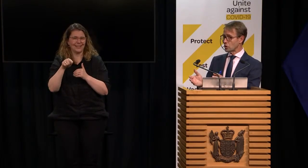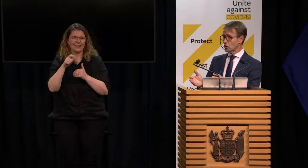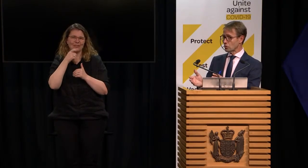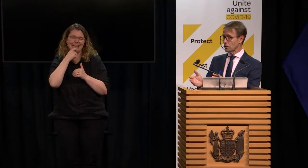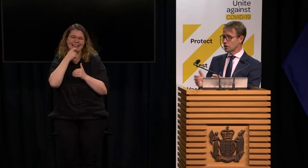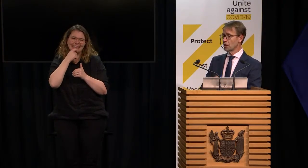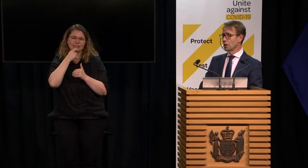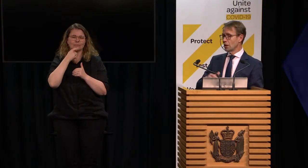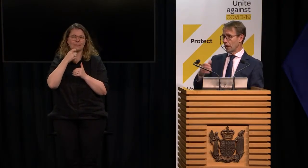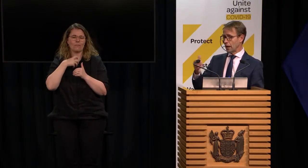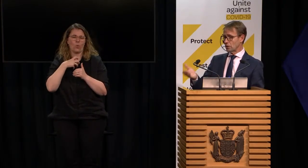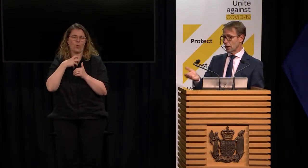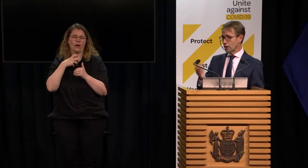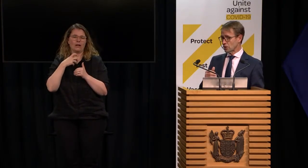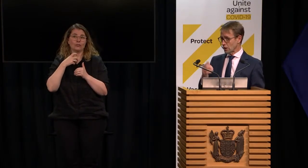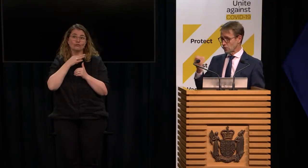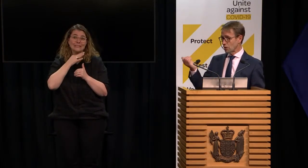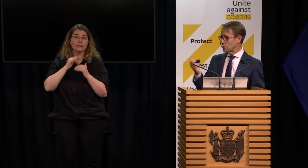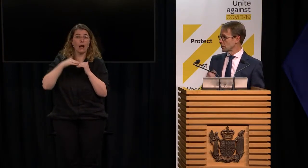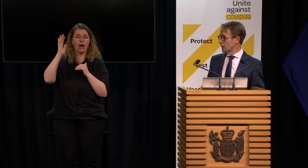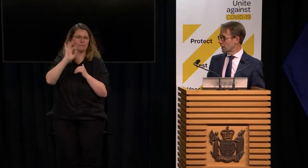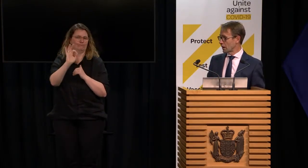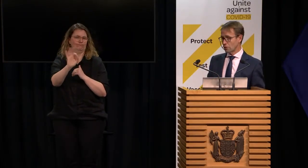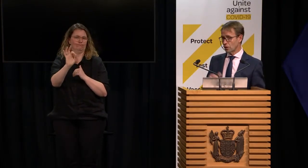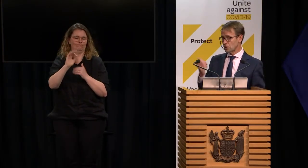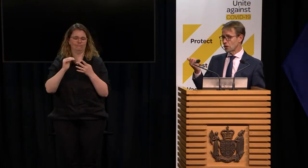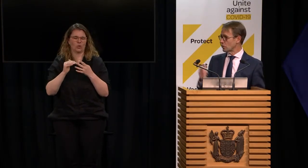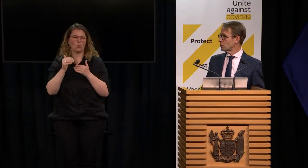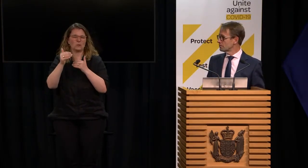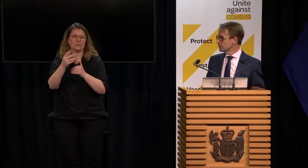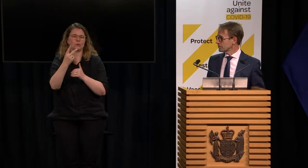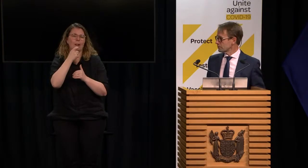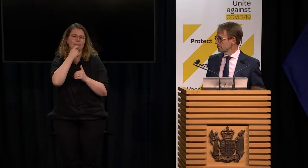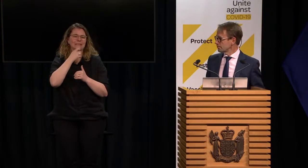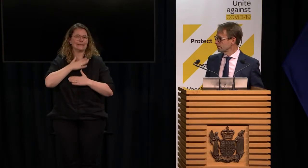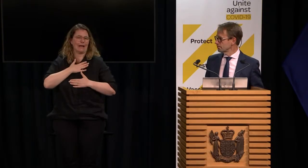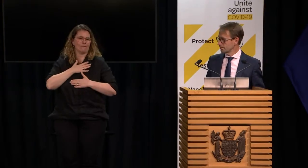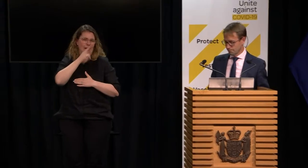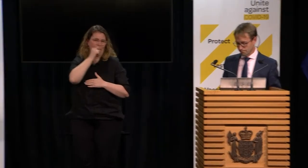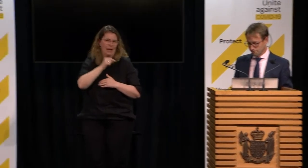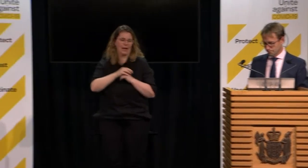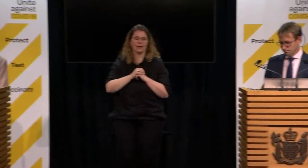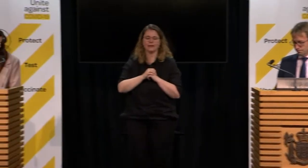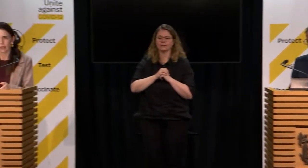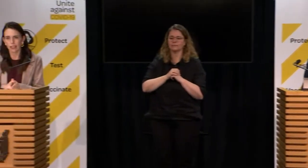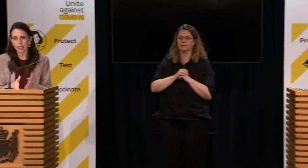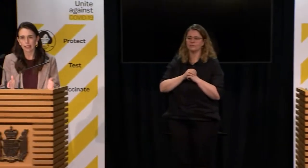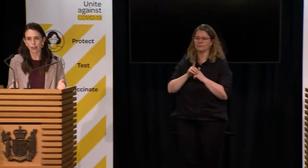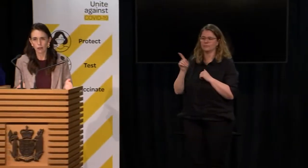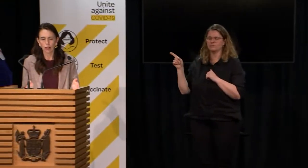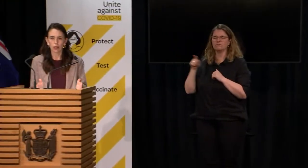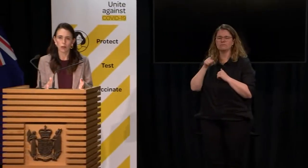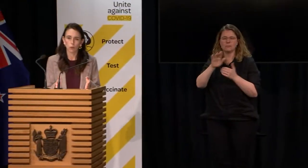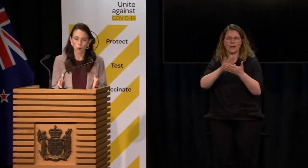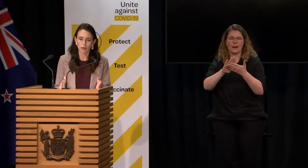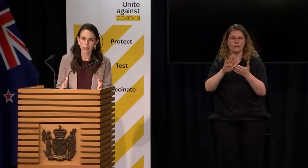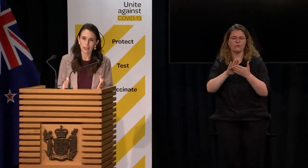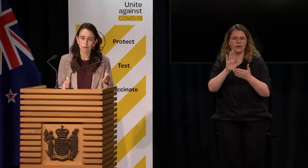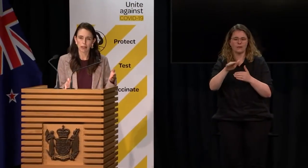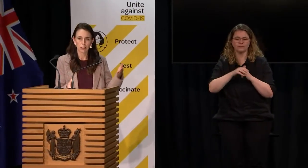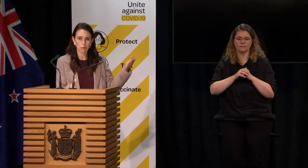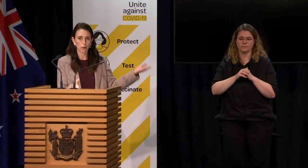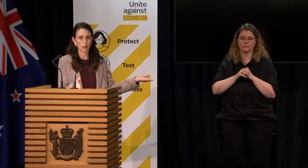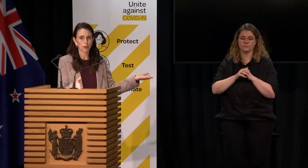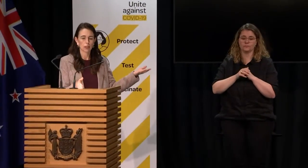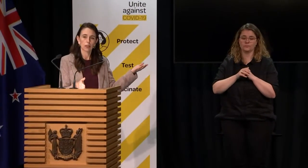whole lot of additional risk. And so that's where our advice settled. Jason, I guess the point I would make is that here what we've